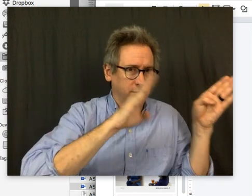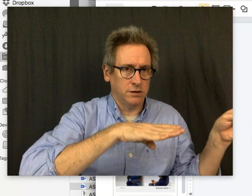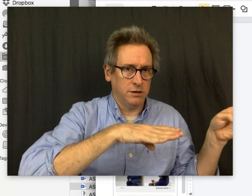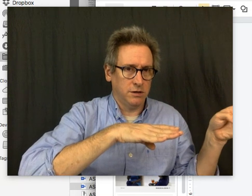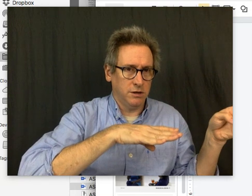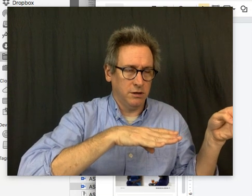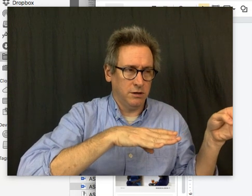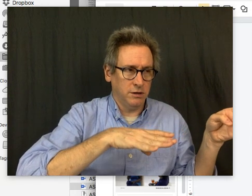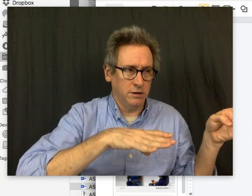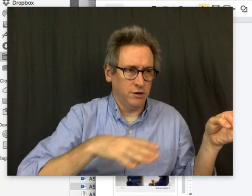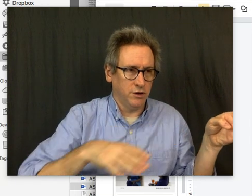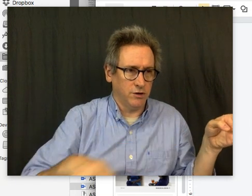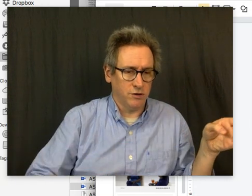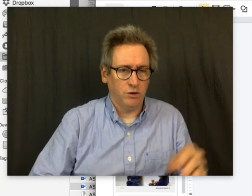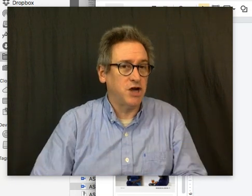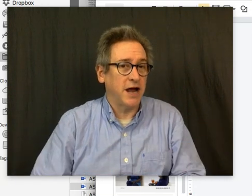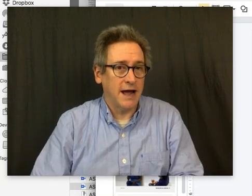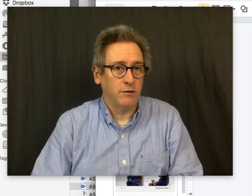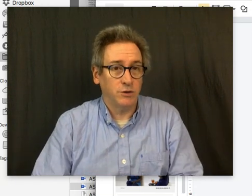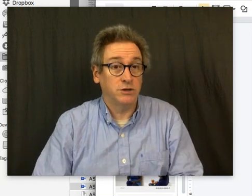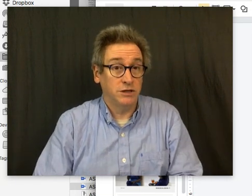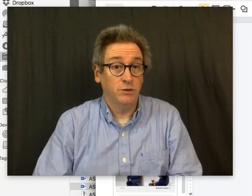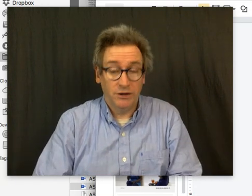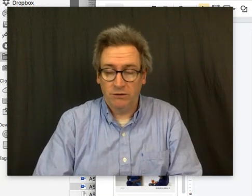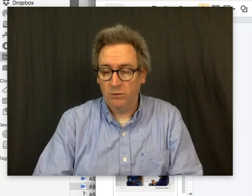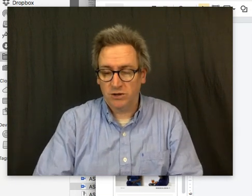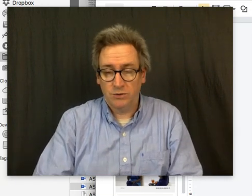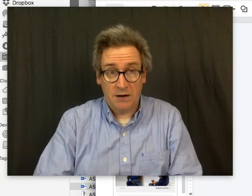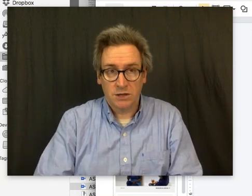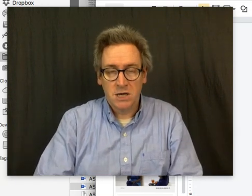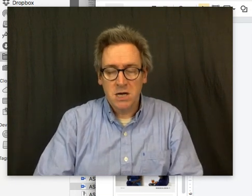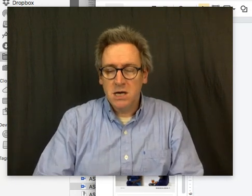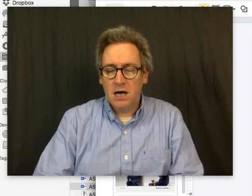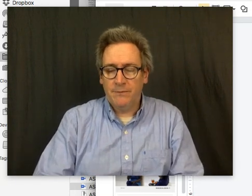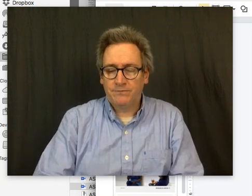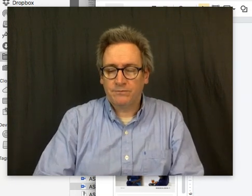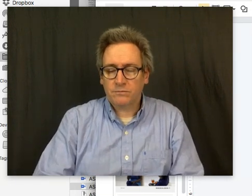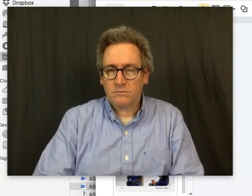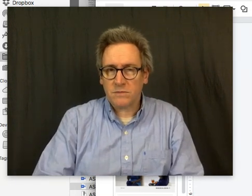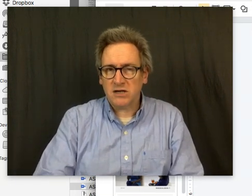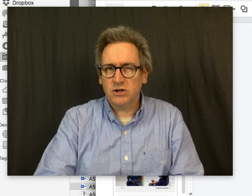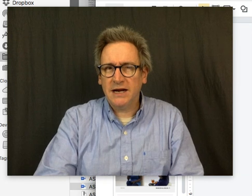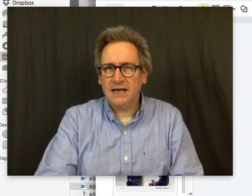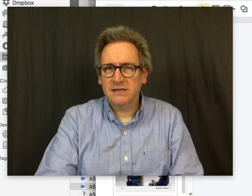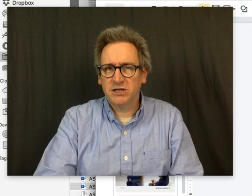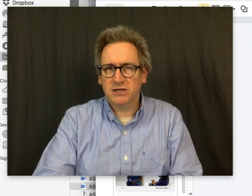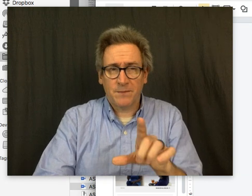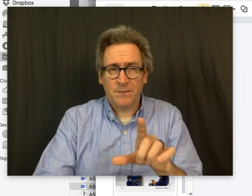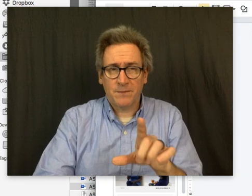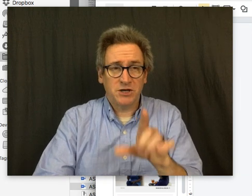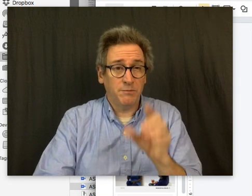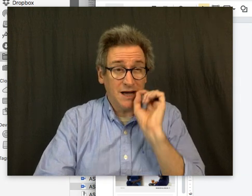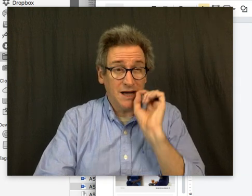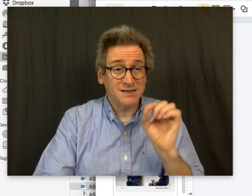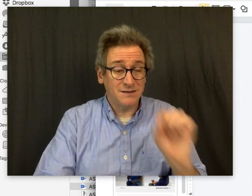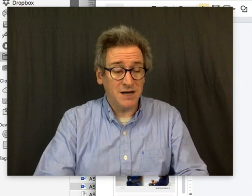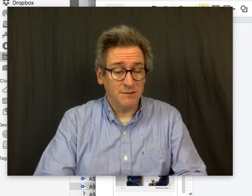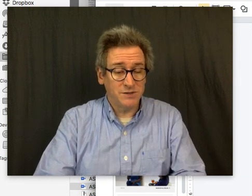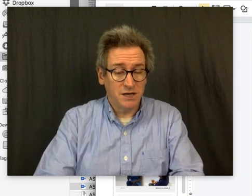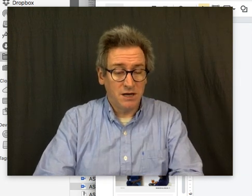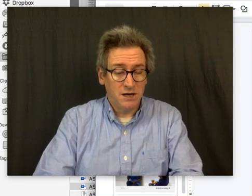answer, you'll check out. You literally will tune out. So try to get as much information,